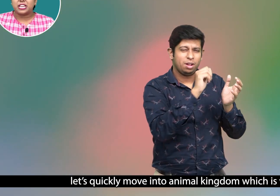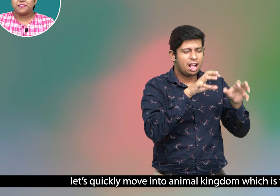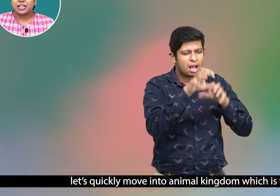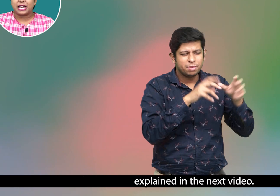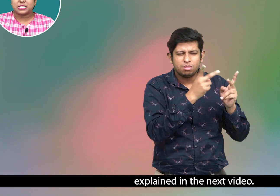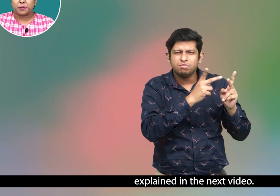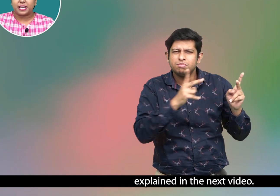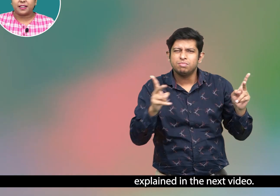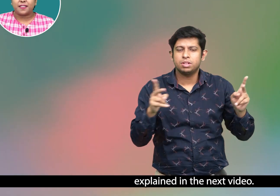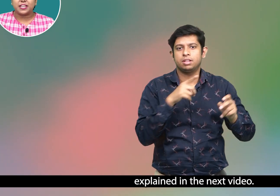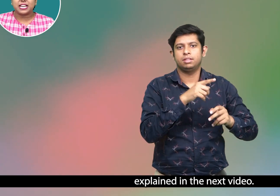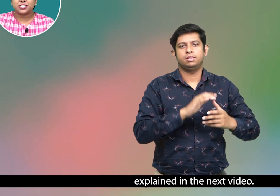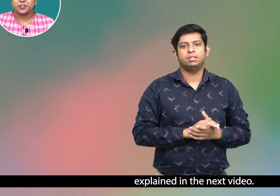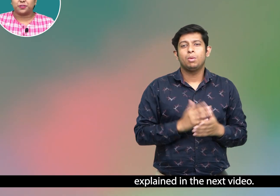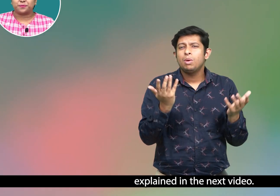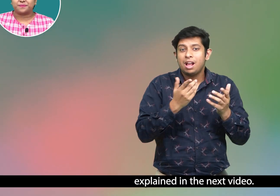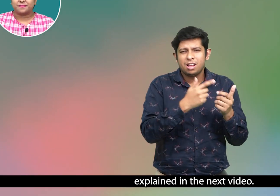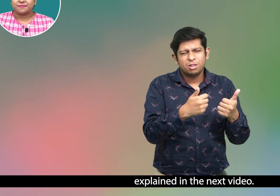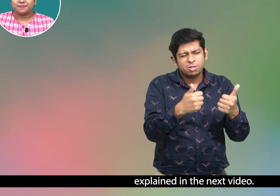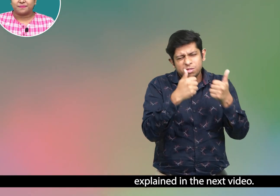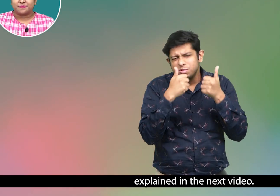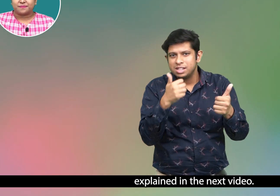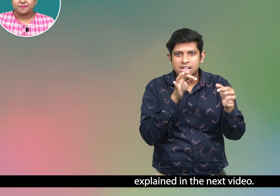is very well explained in the next video.